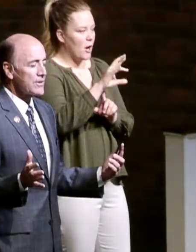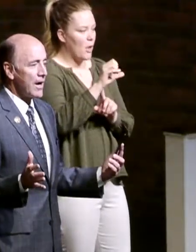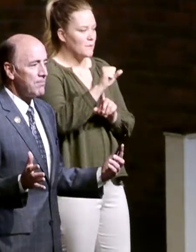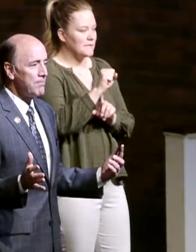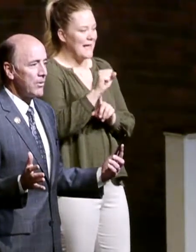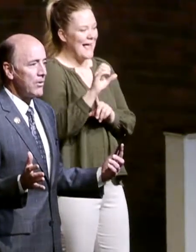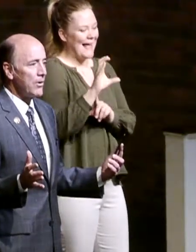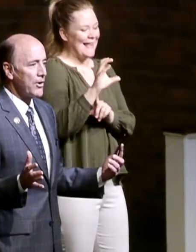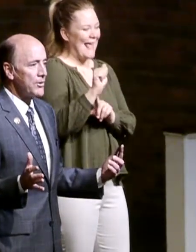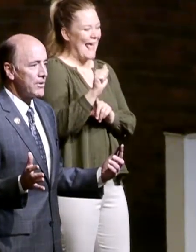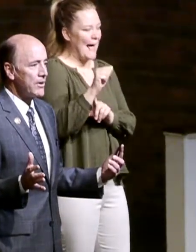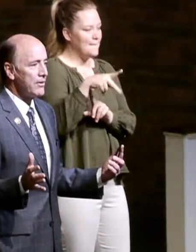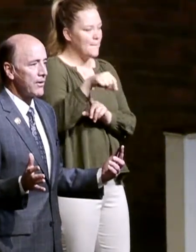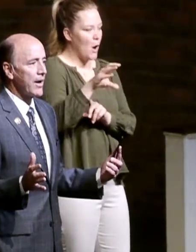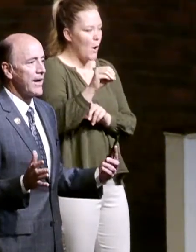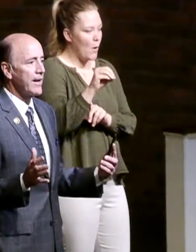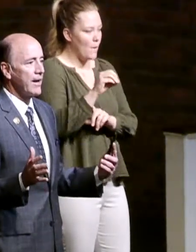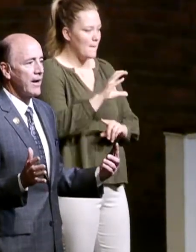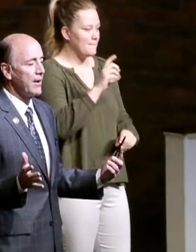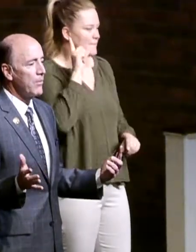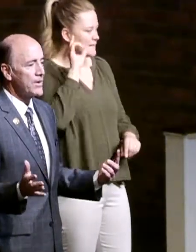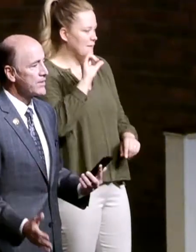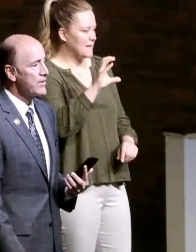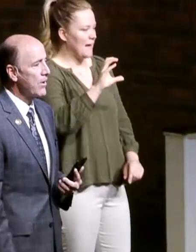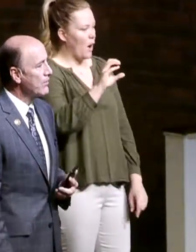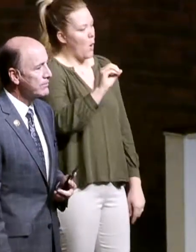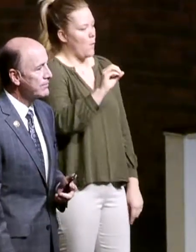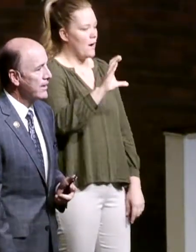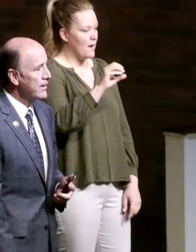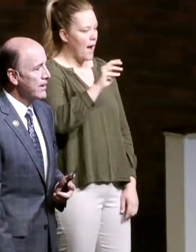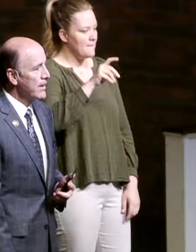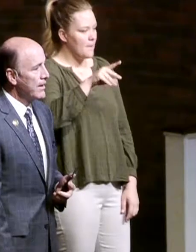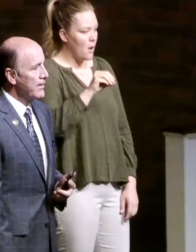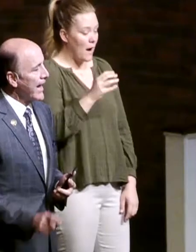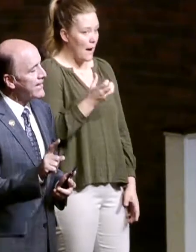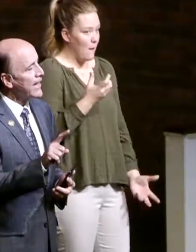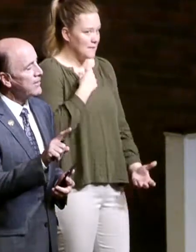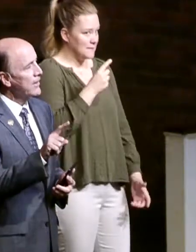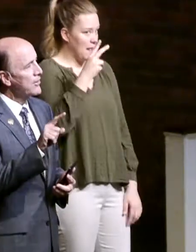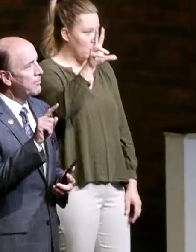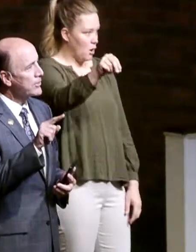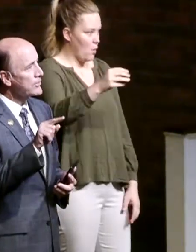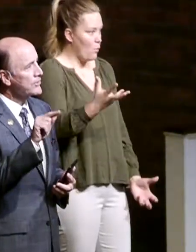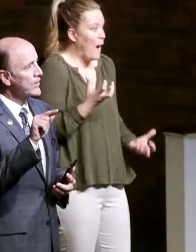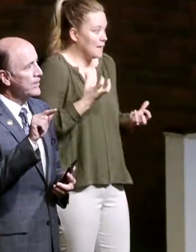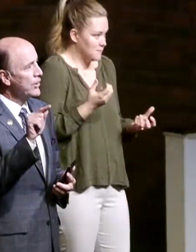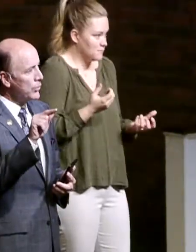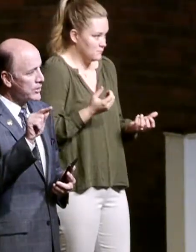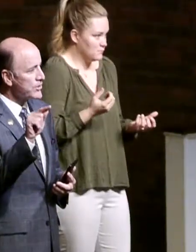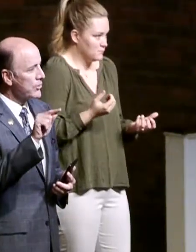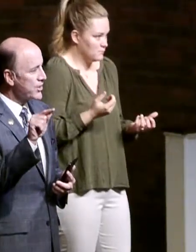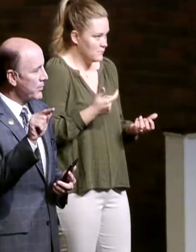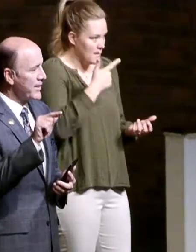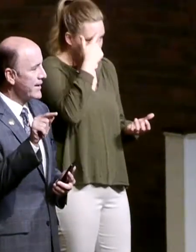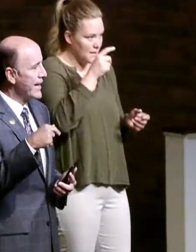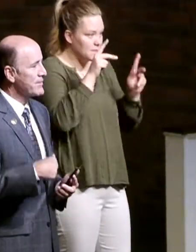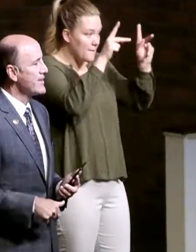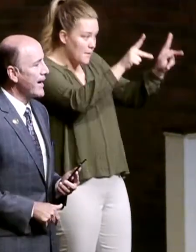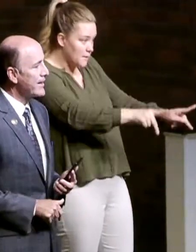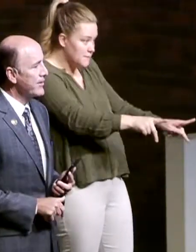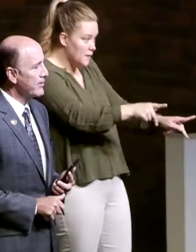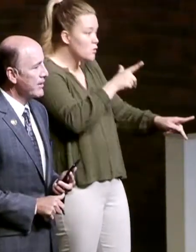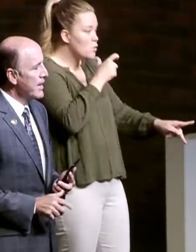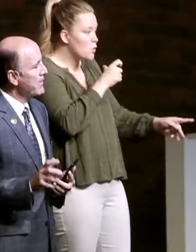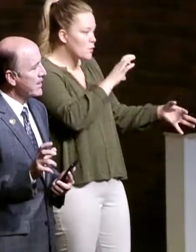Carlos Campo, are you here? And I want to say no. That the person you would associate with that name is